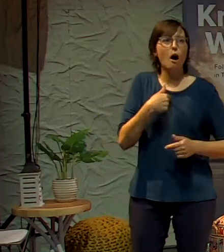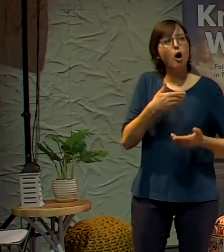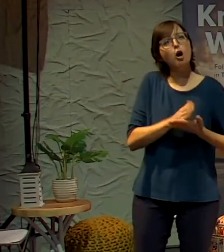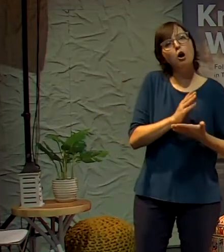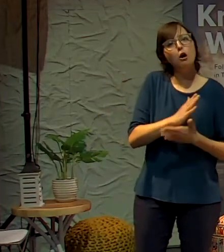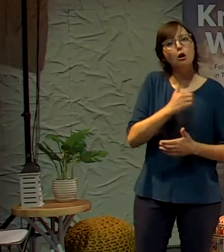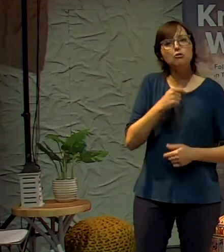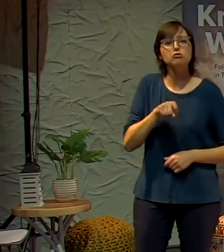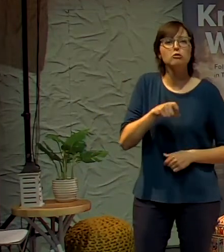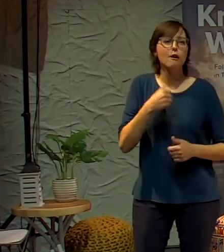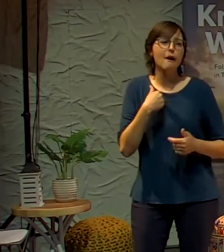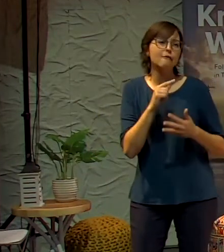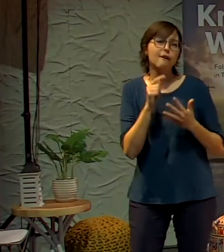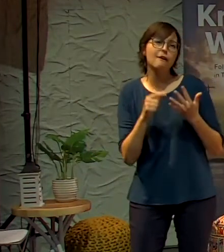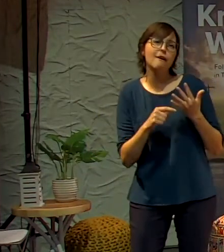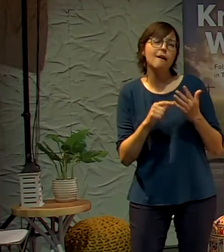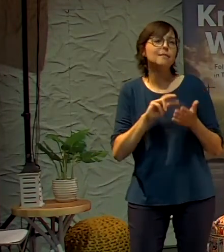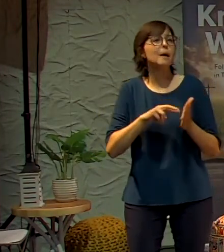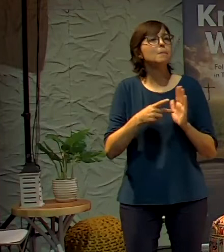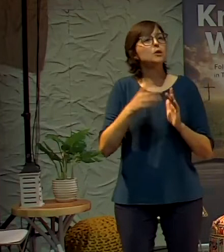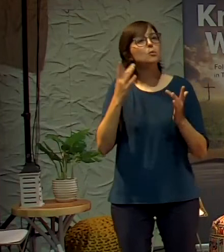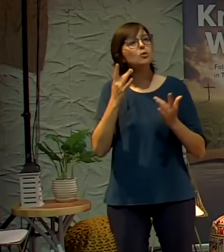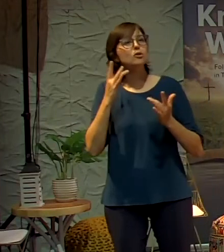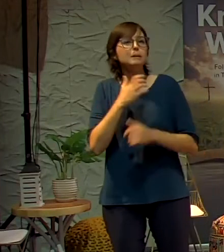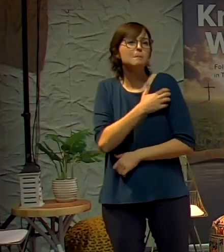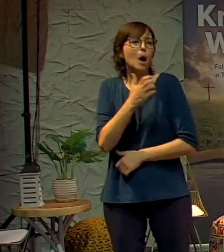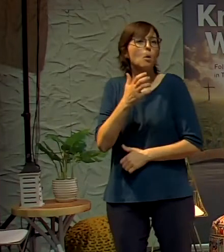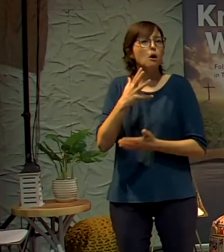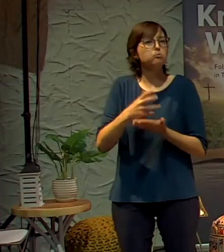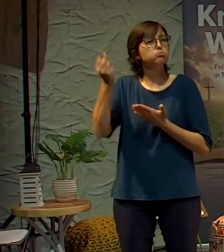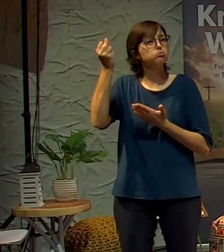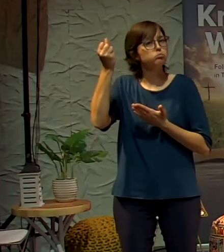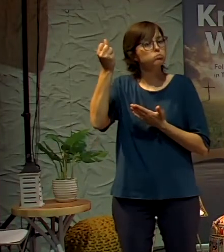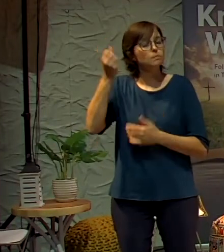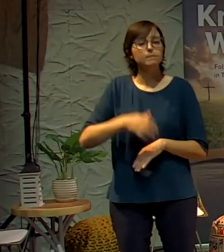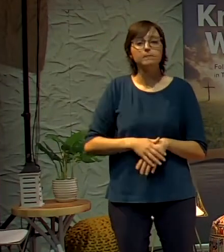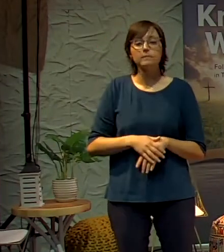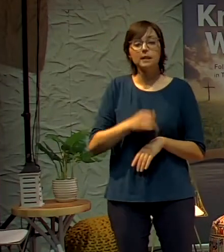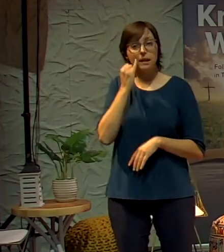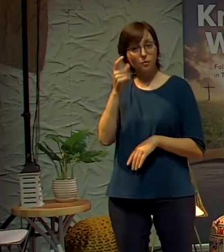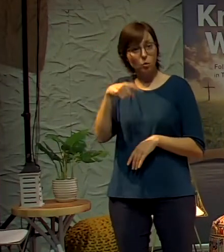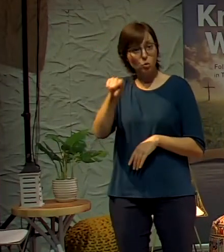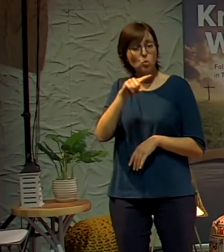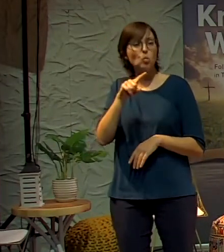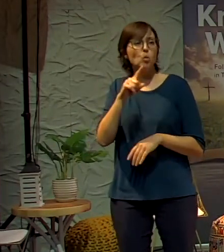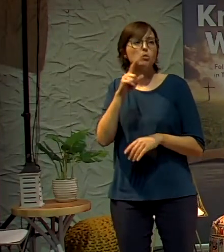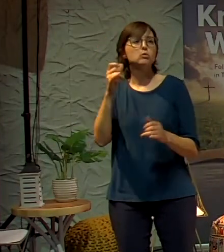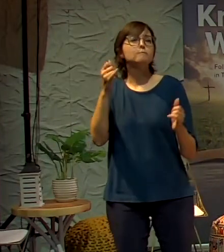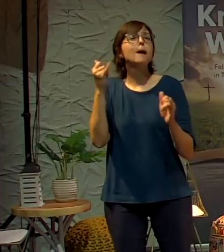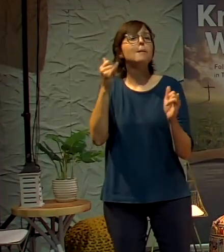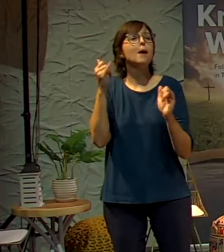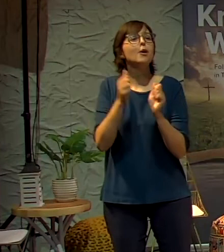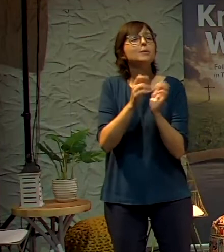mercy and the power. But also what that does, if you're an outsider who is just partying with